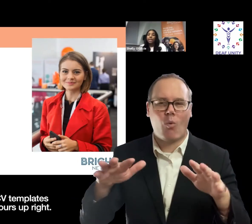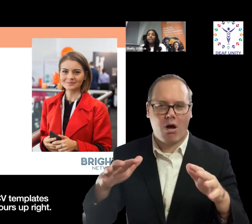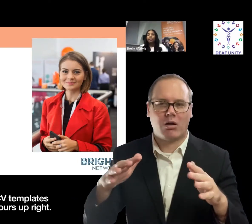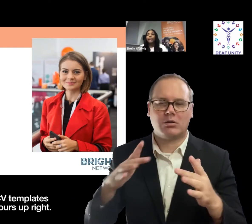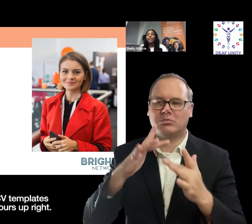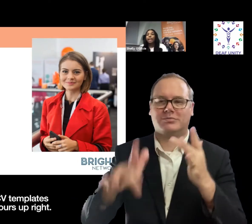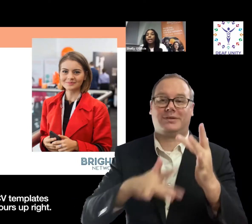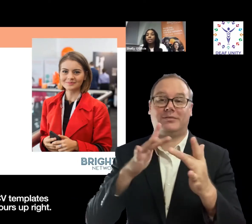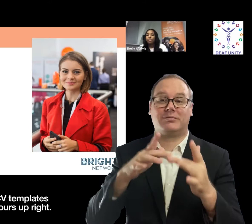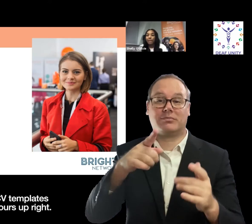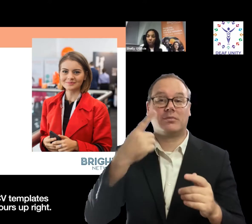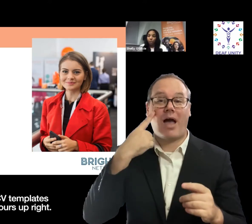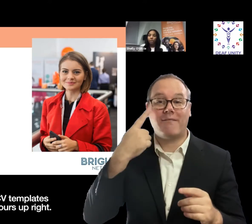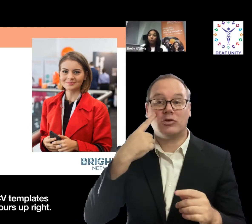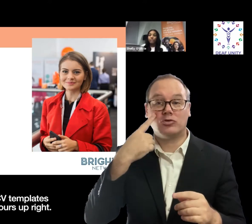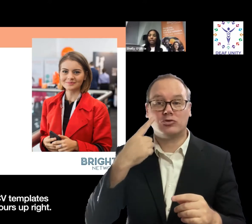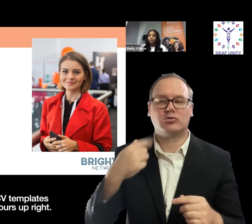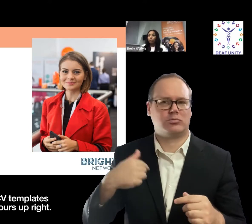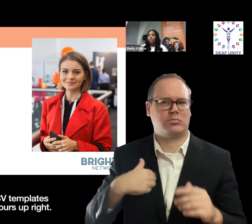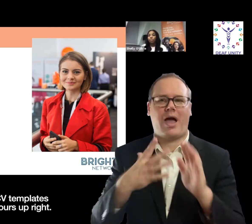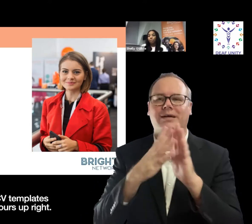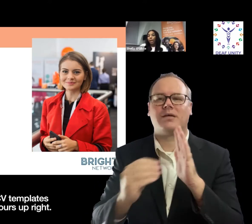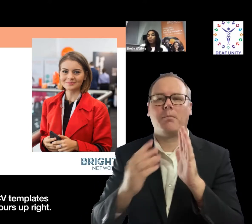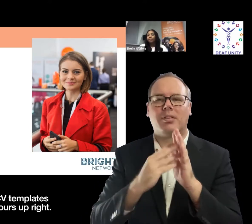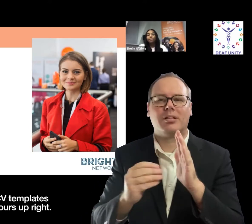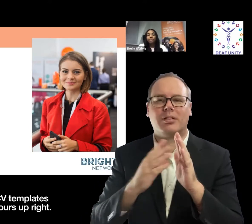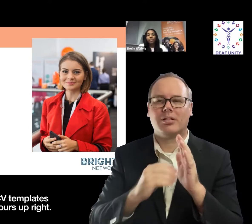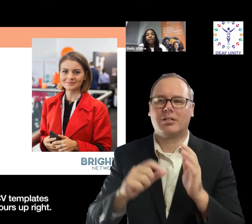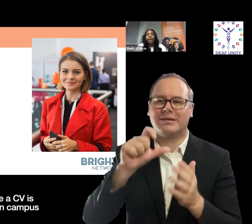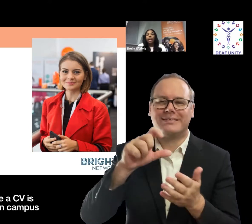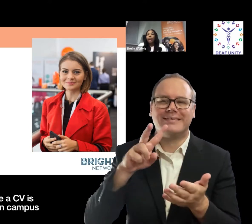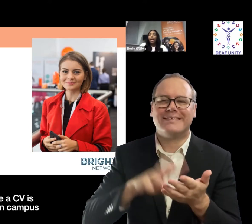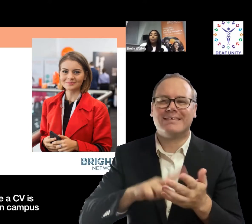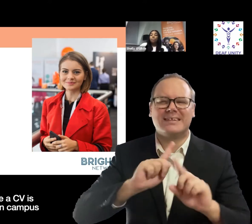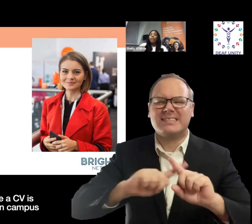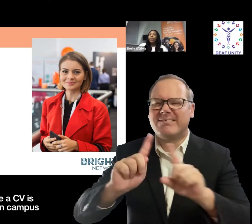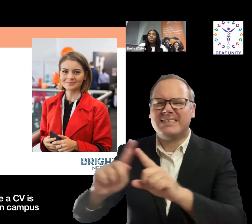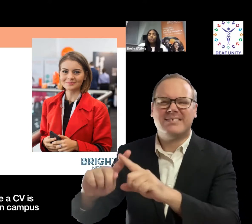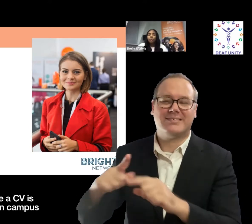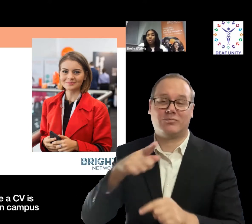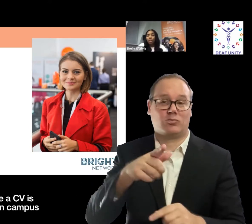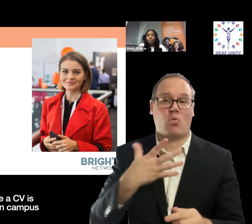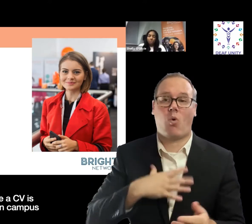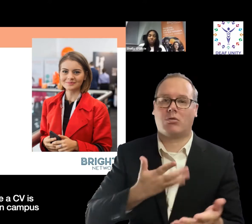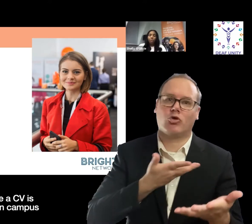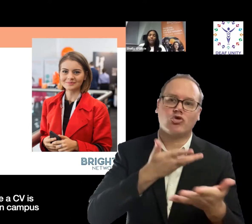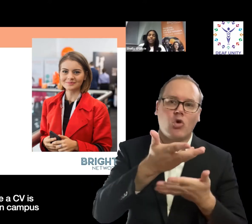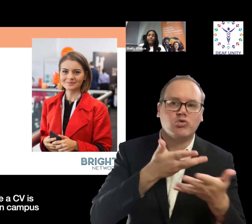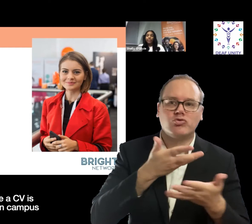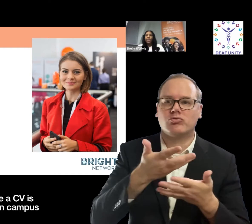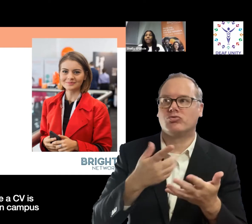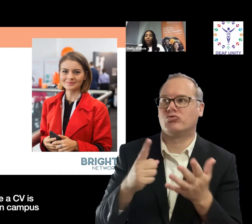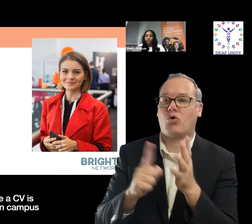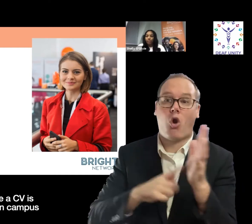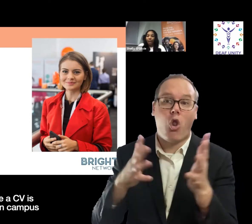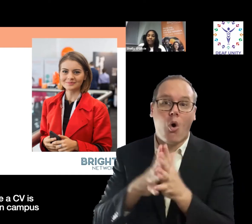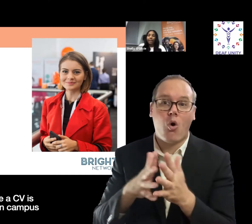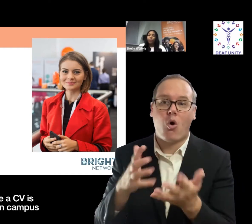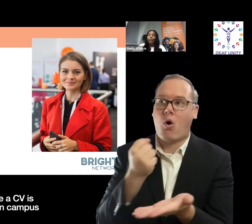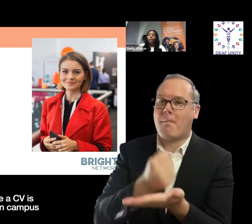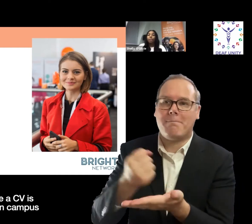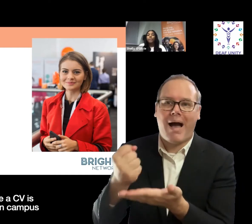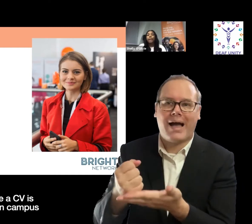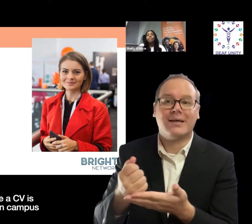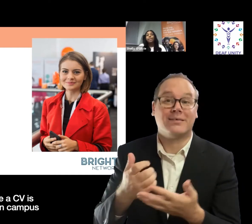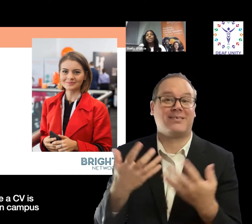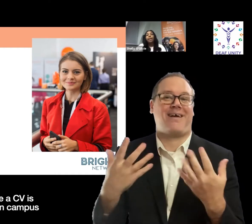those CV templates and make sure that you're setting yours up right. Finally, do all companies require a CV is a question that I get